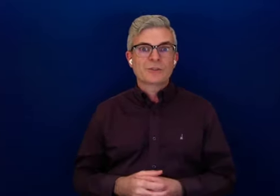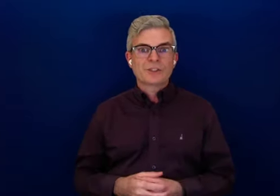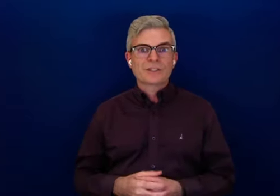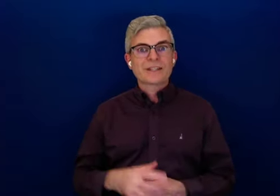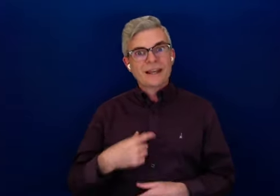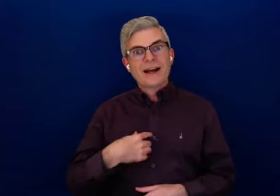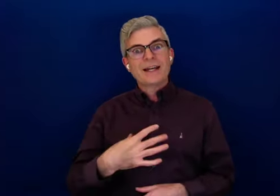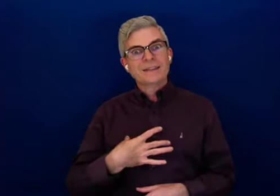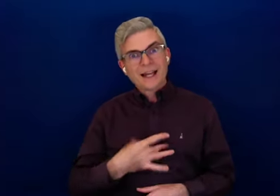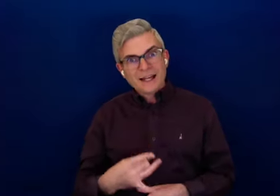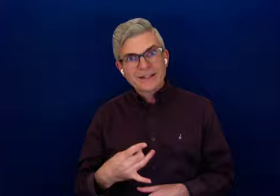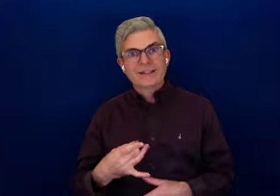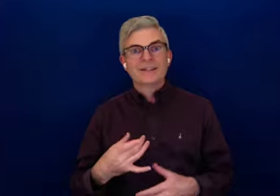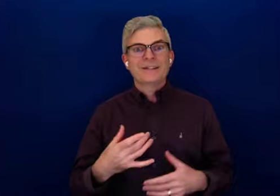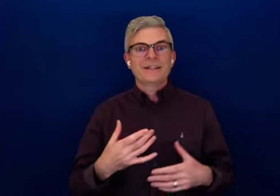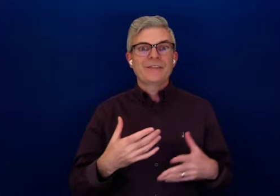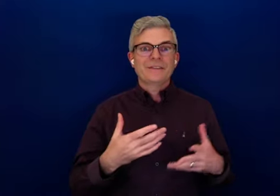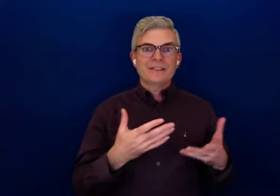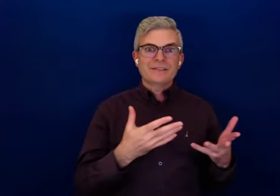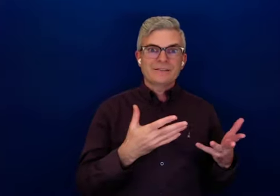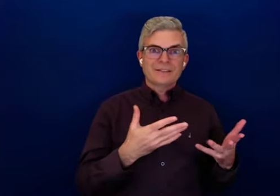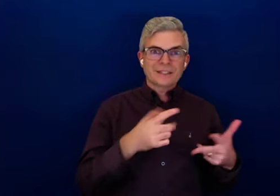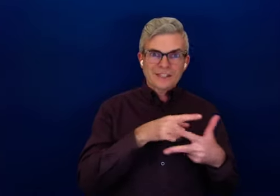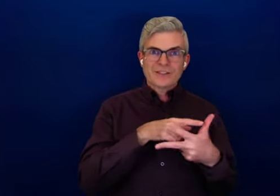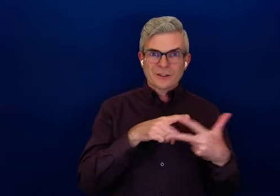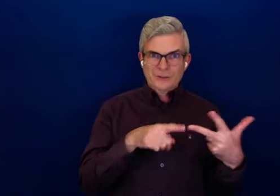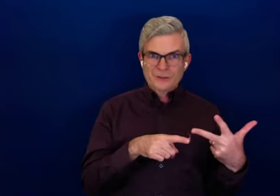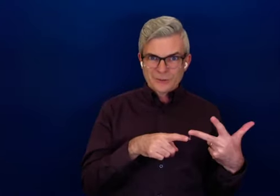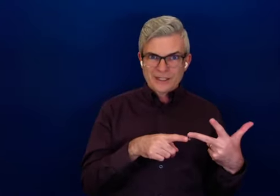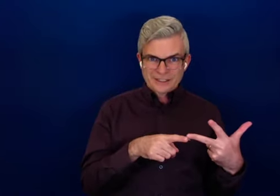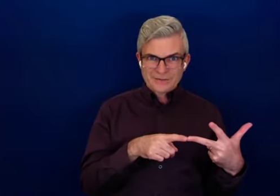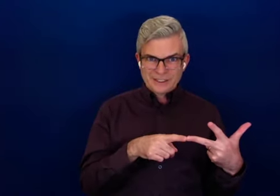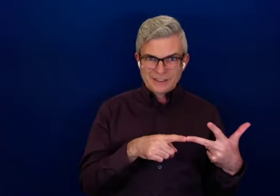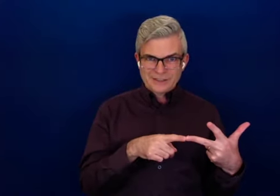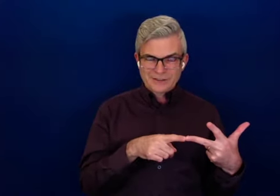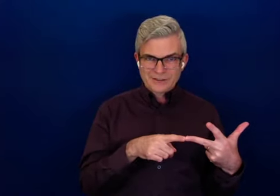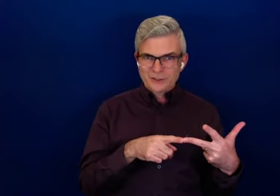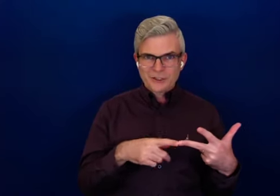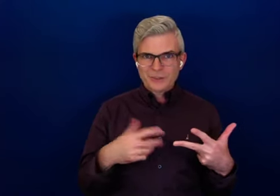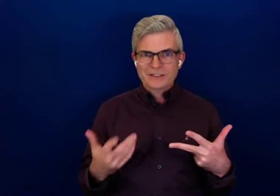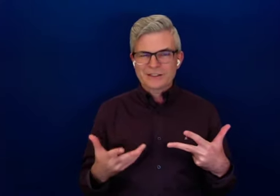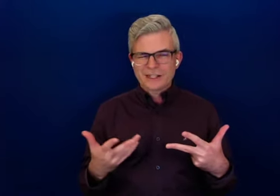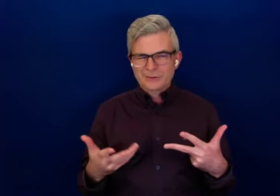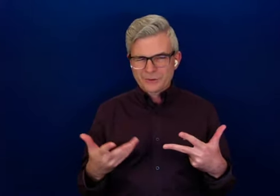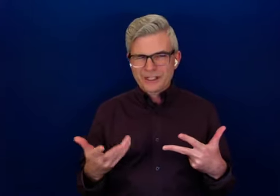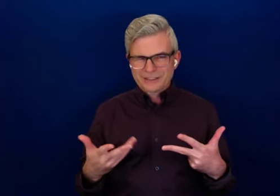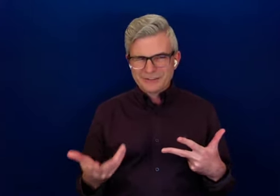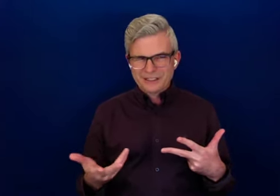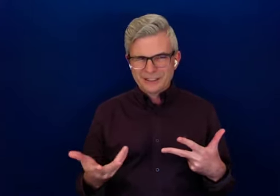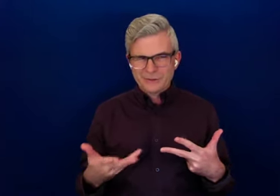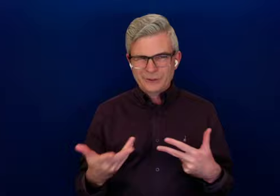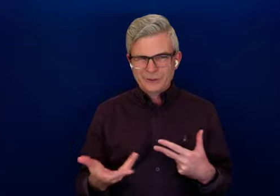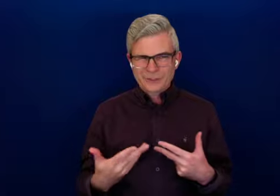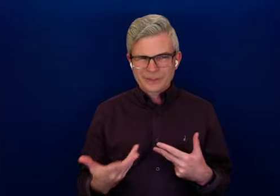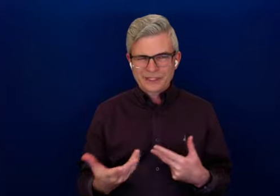could just say, I like, and then list those three activities. So you don't need a sign for activity, if you know what I'm